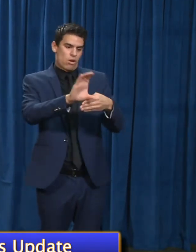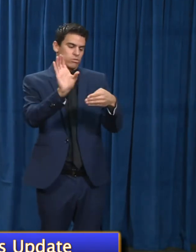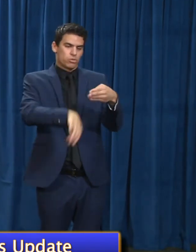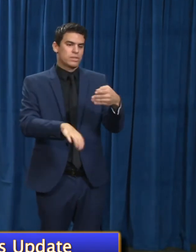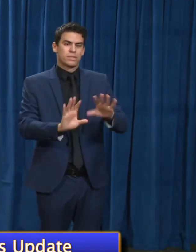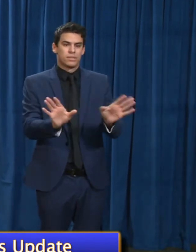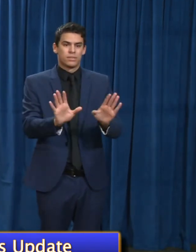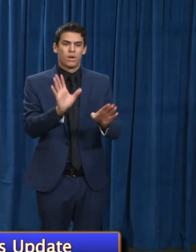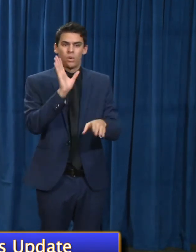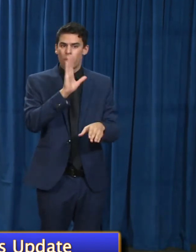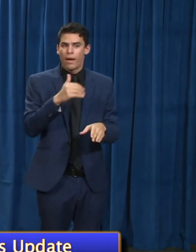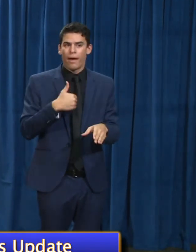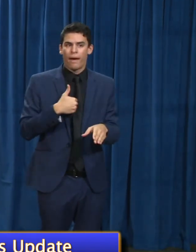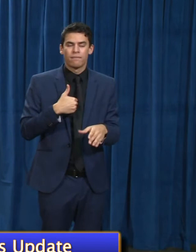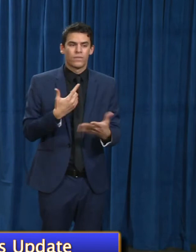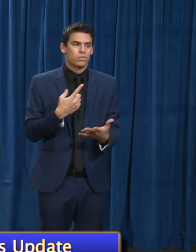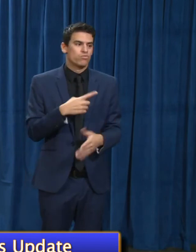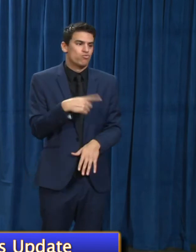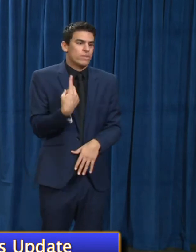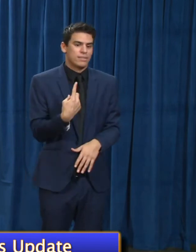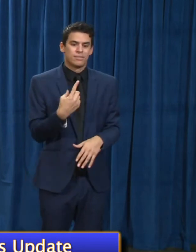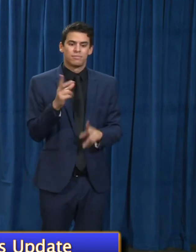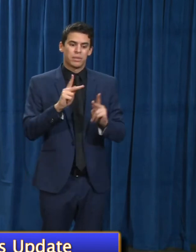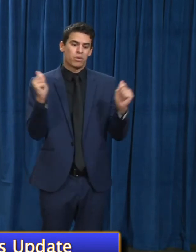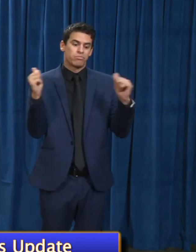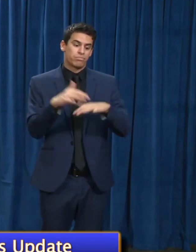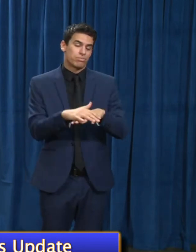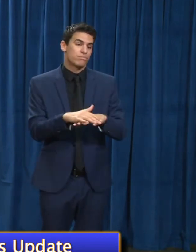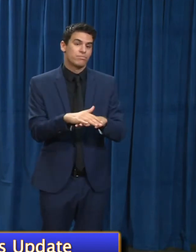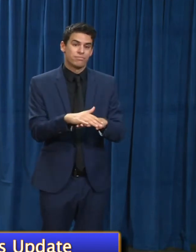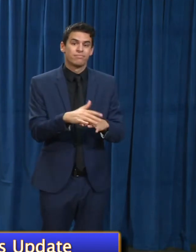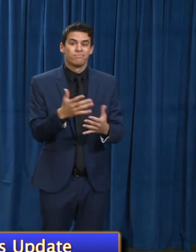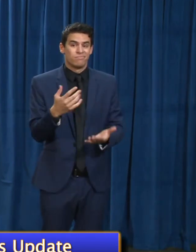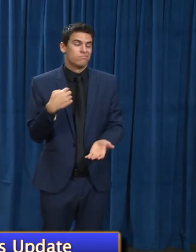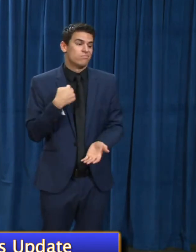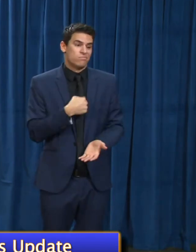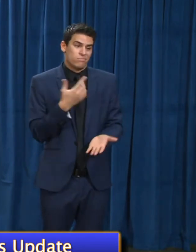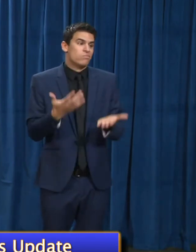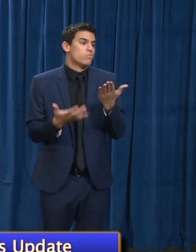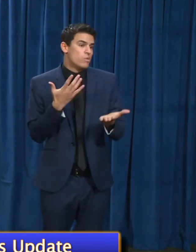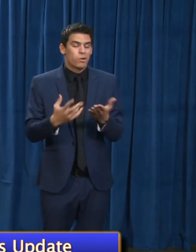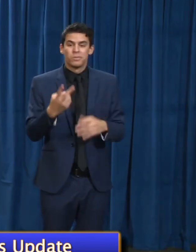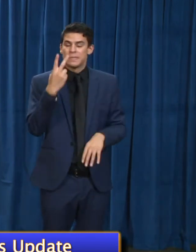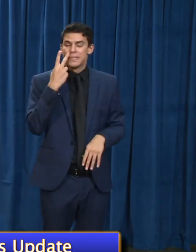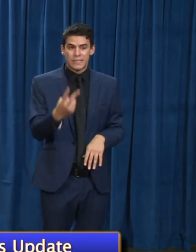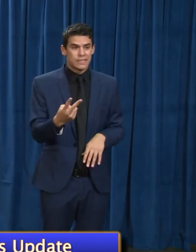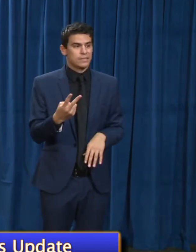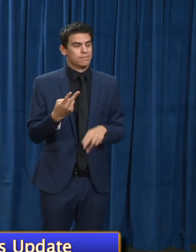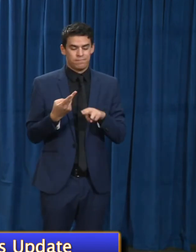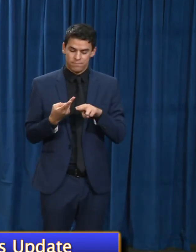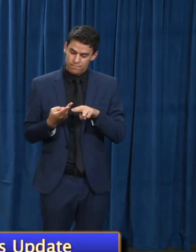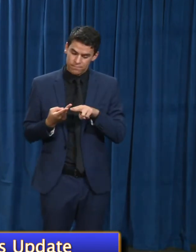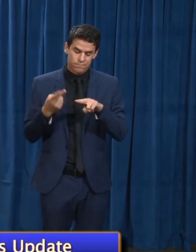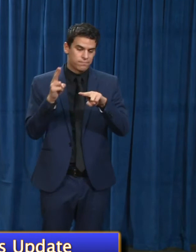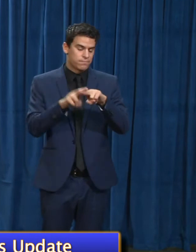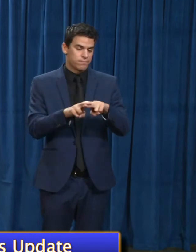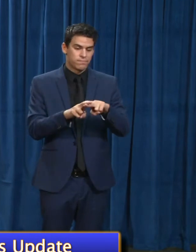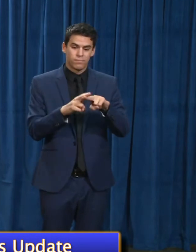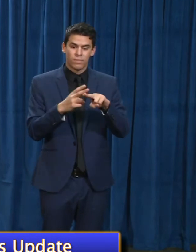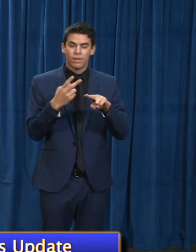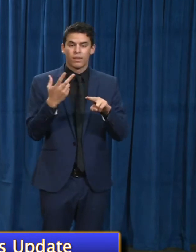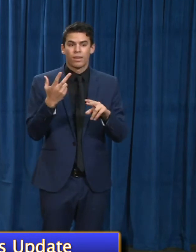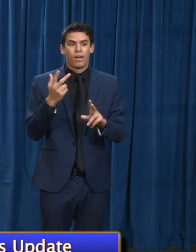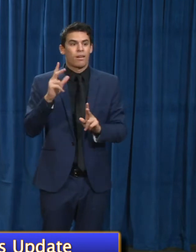gatherings. We know that we probably are going to continue to see an increase in the number